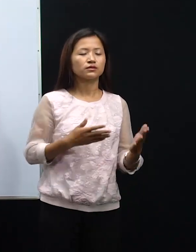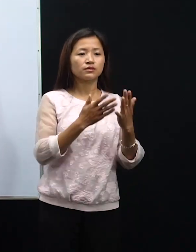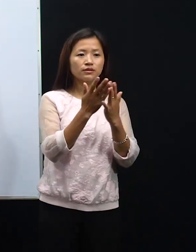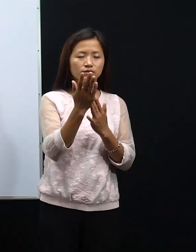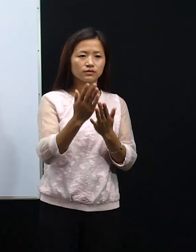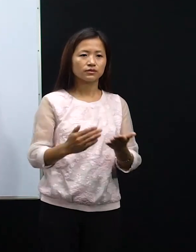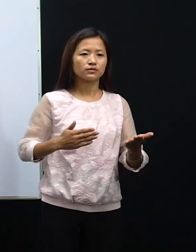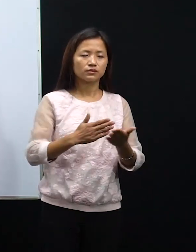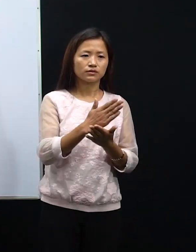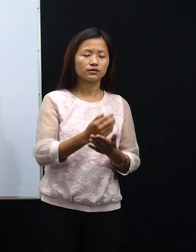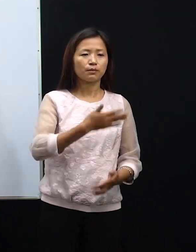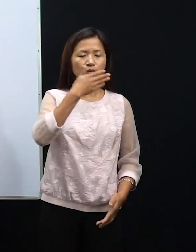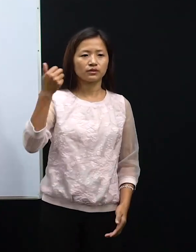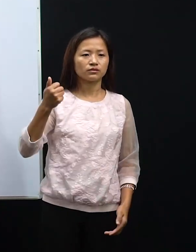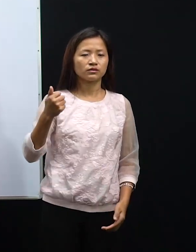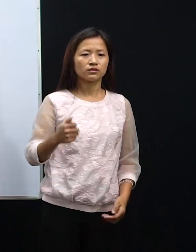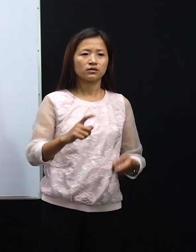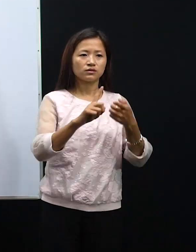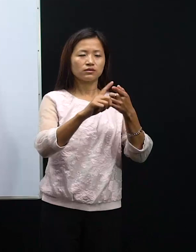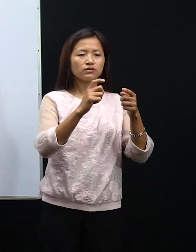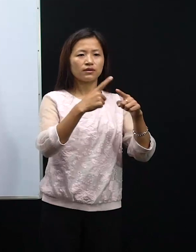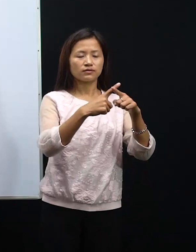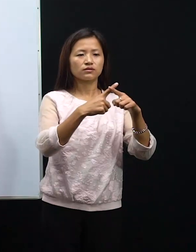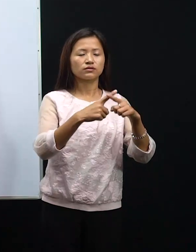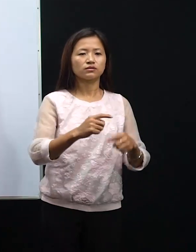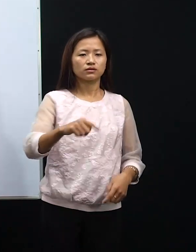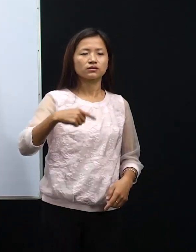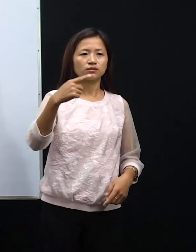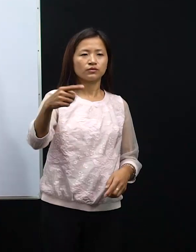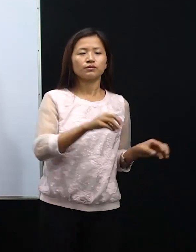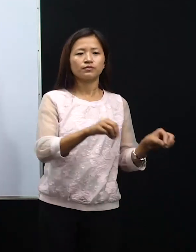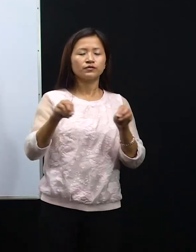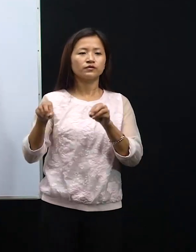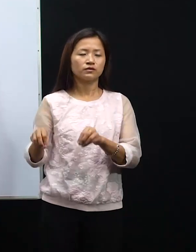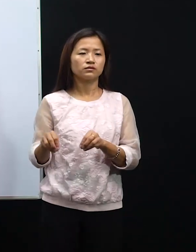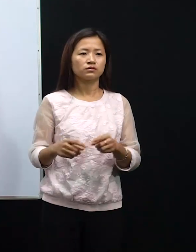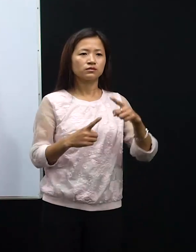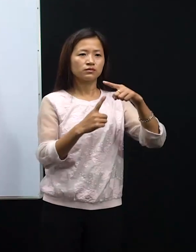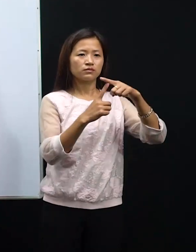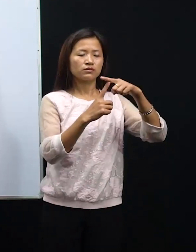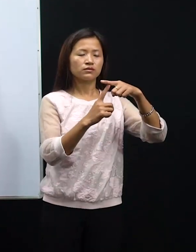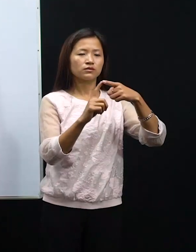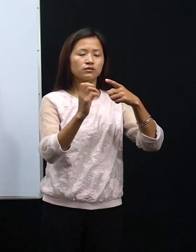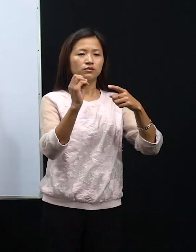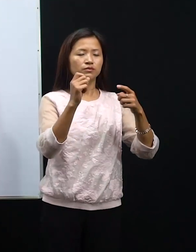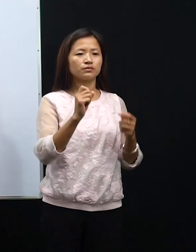will tend to understand better as we do the exercises. So let's move on to the next topic.